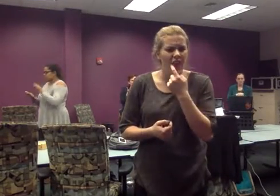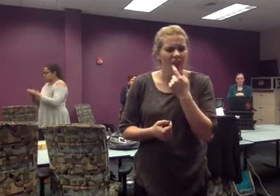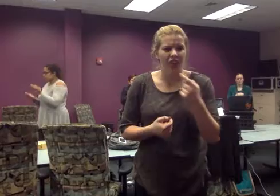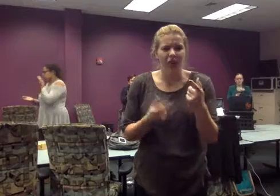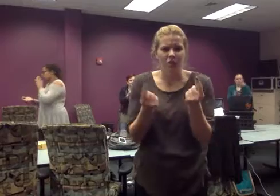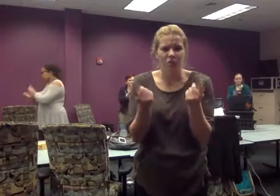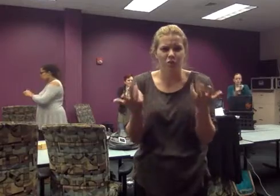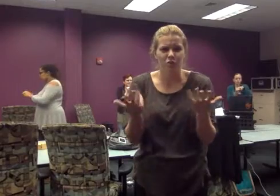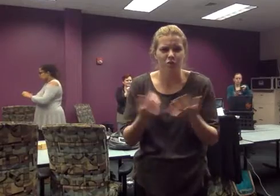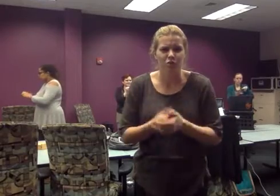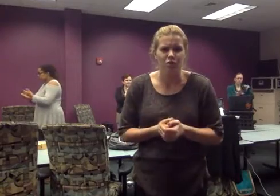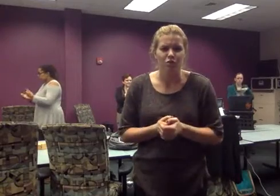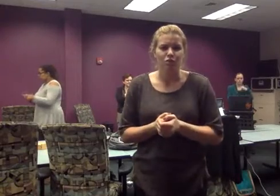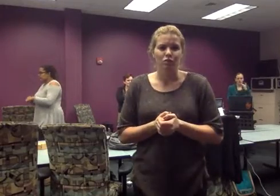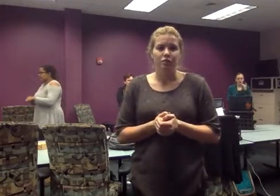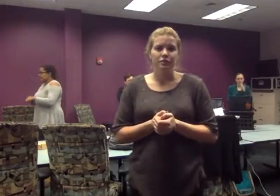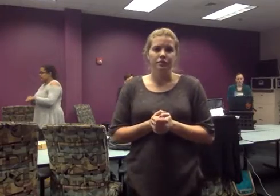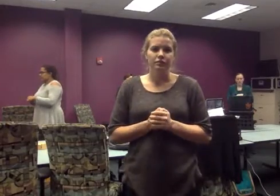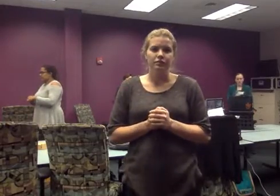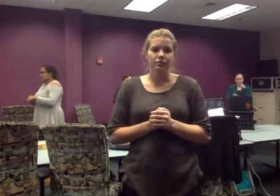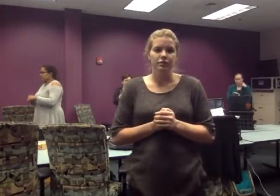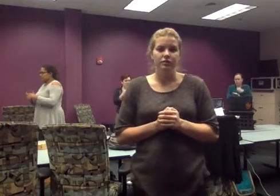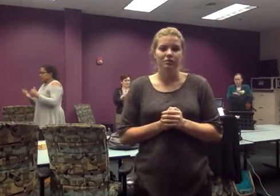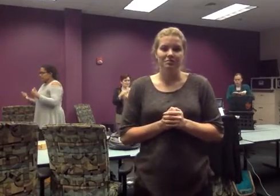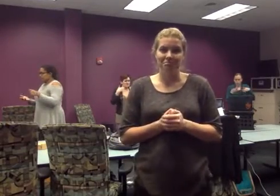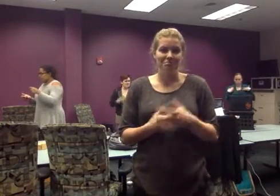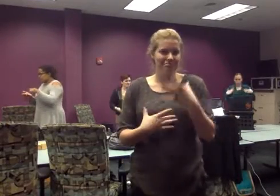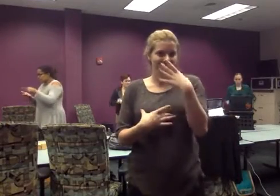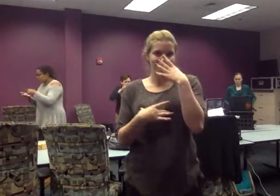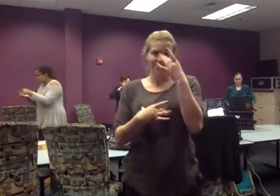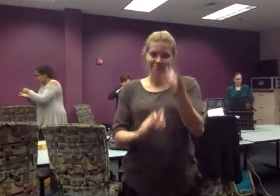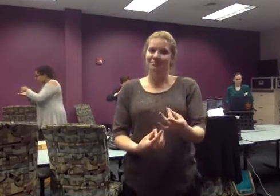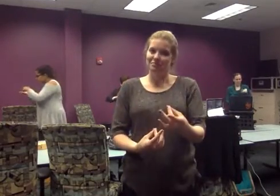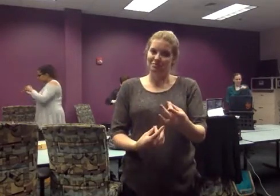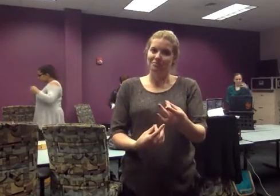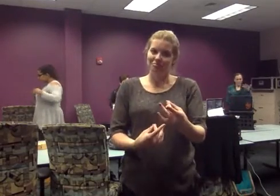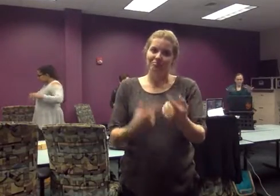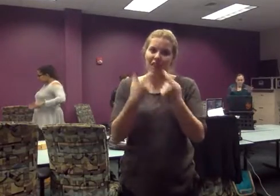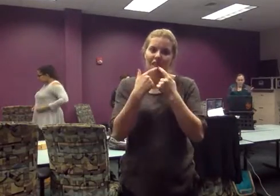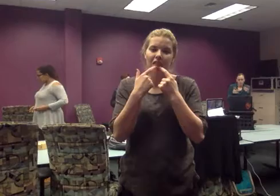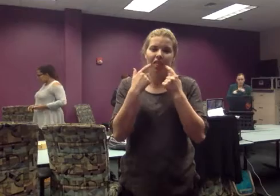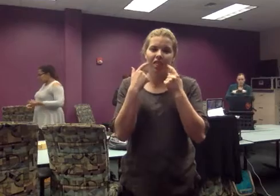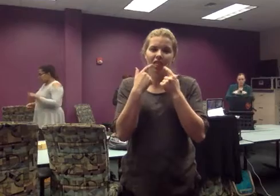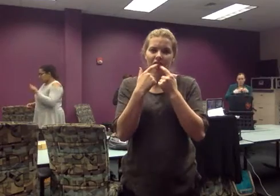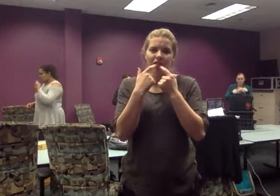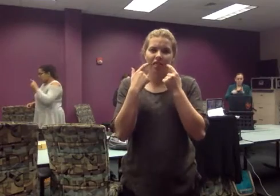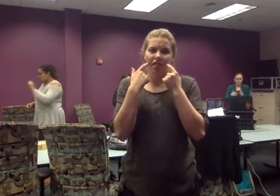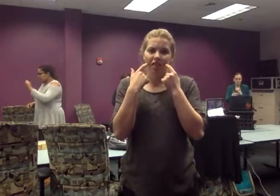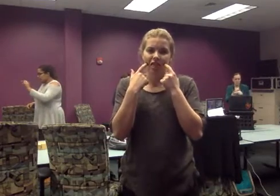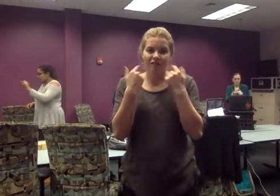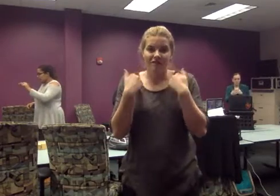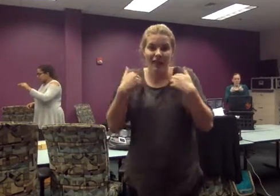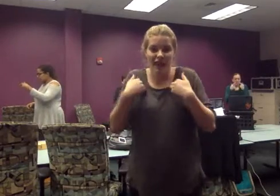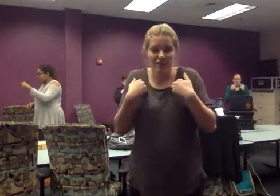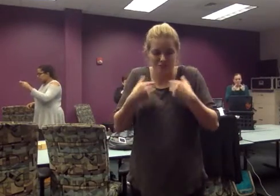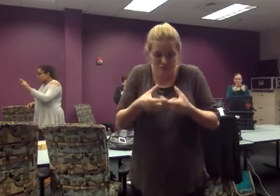doing research on our bodies, it's fascinating to see that there's actually areas of the tongue. There's the sides of the tongue, or the